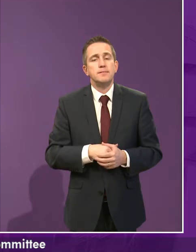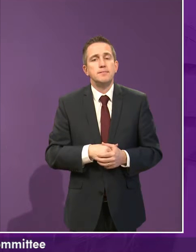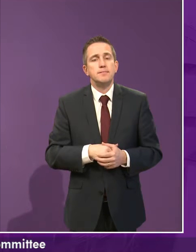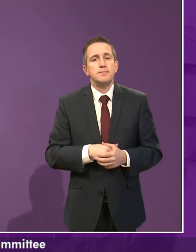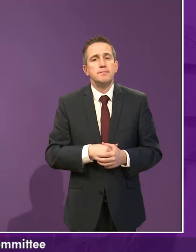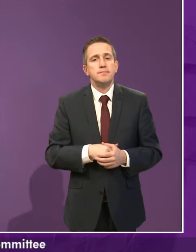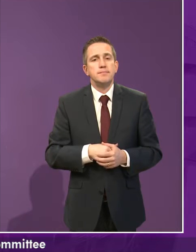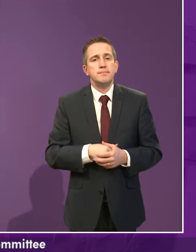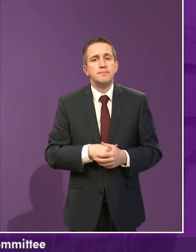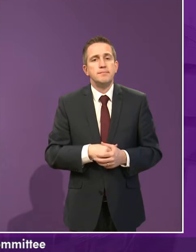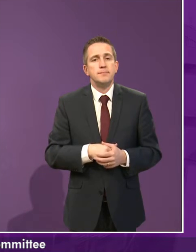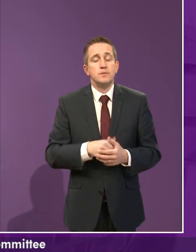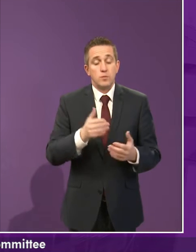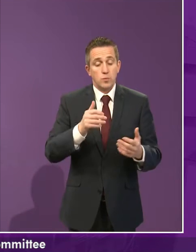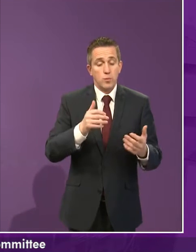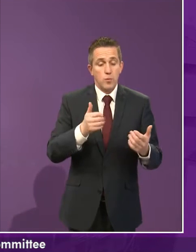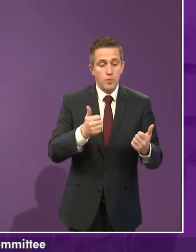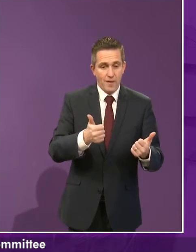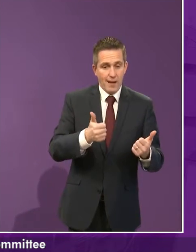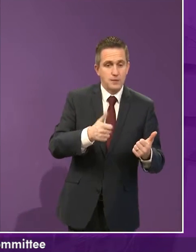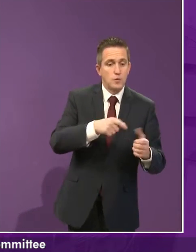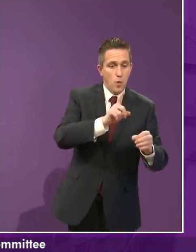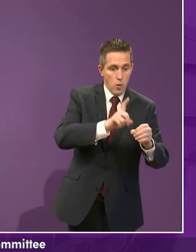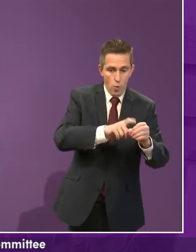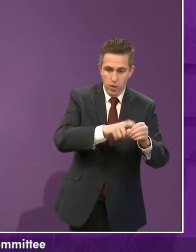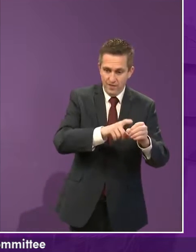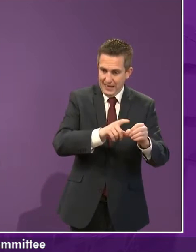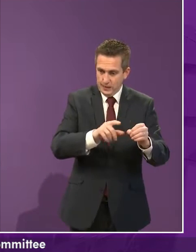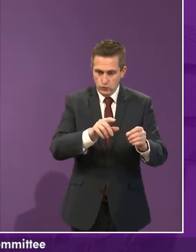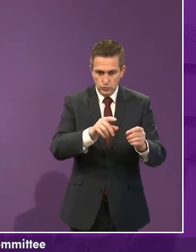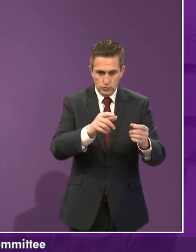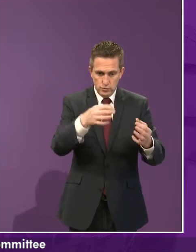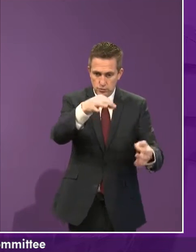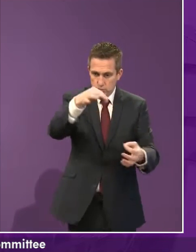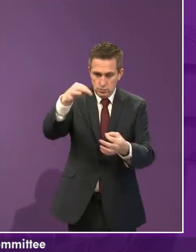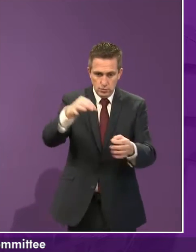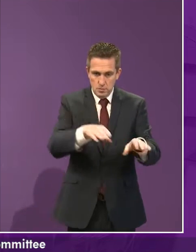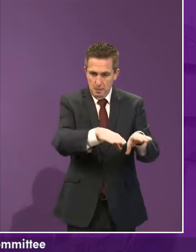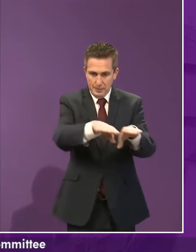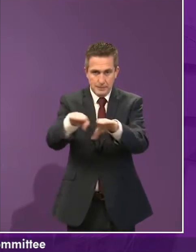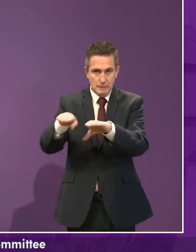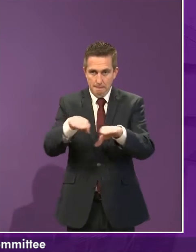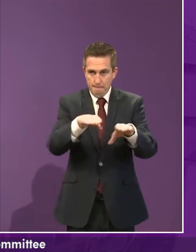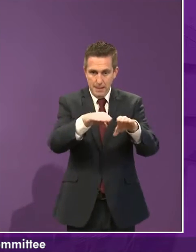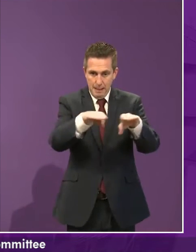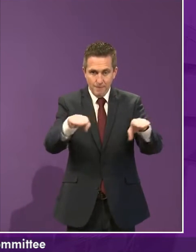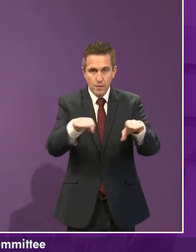commonality amongst the profile of qualifications, for example, for students that are